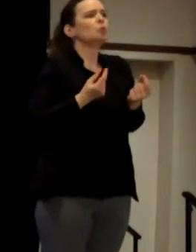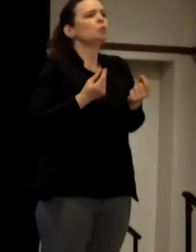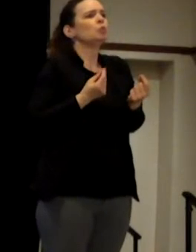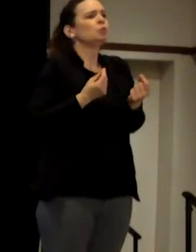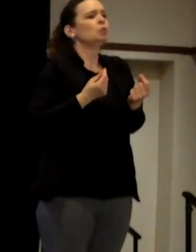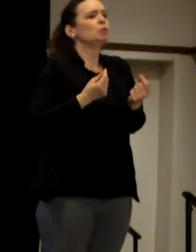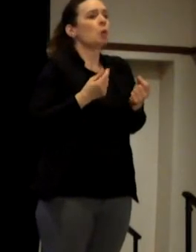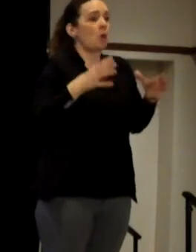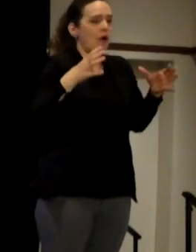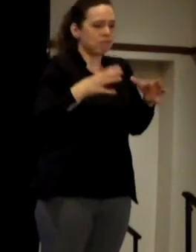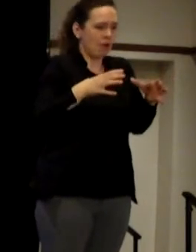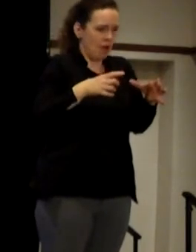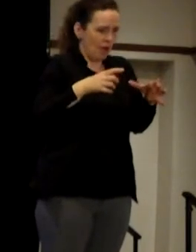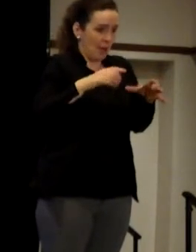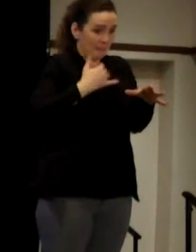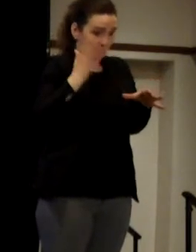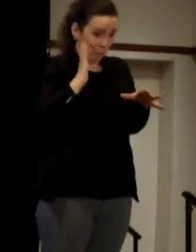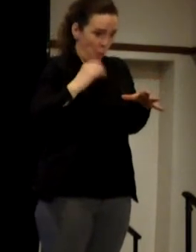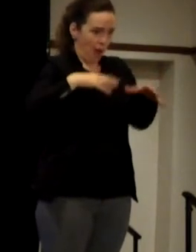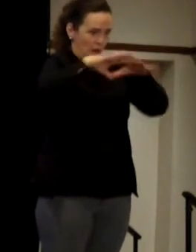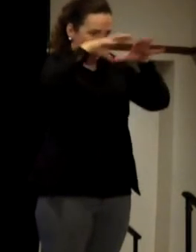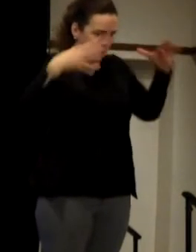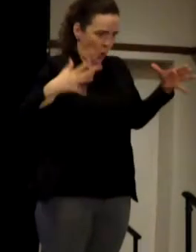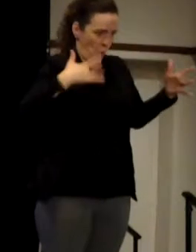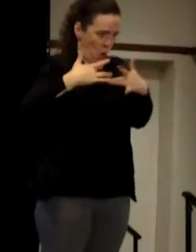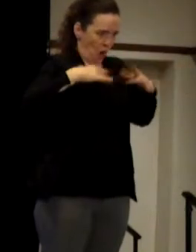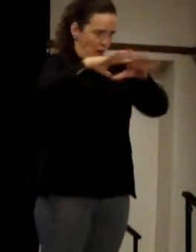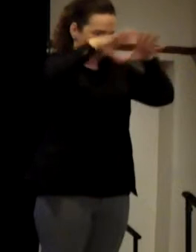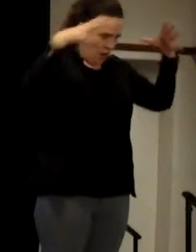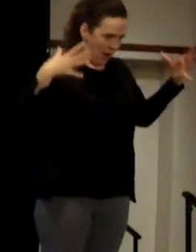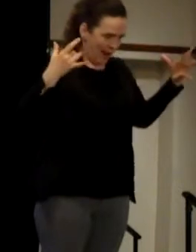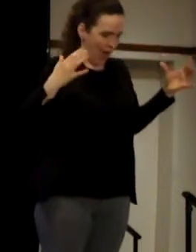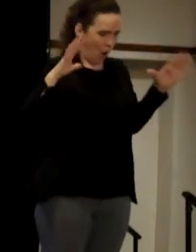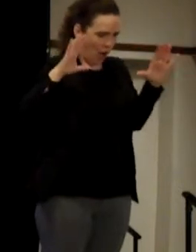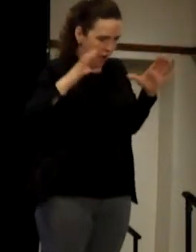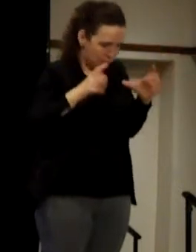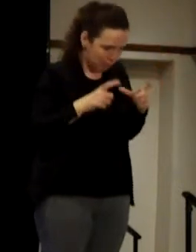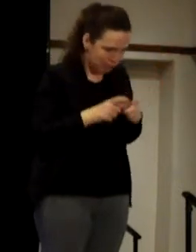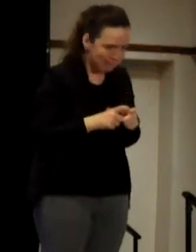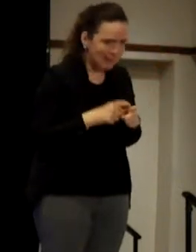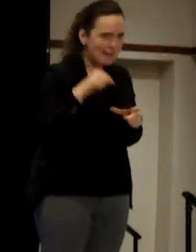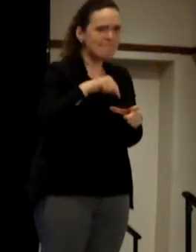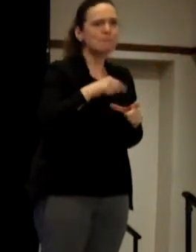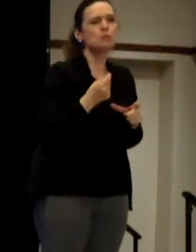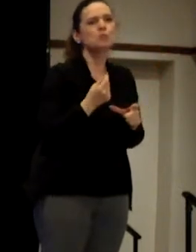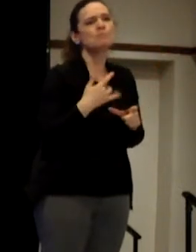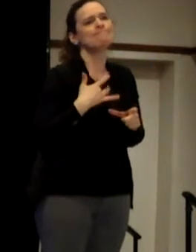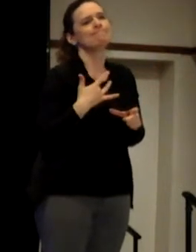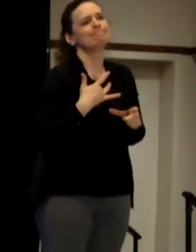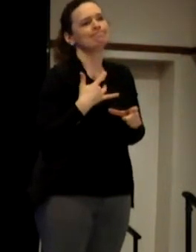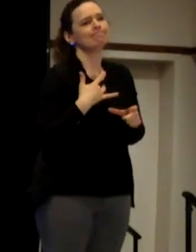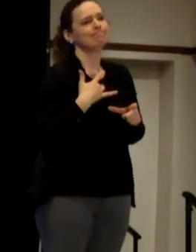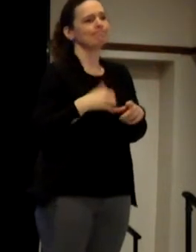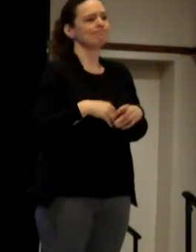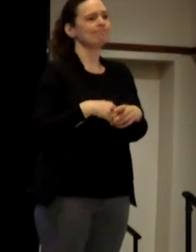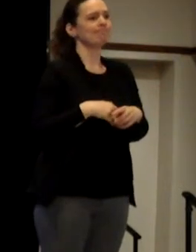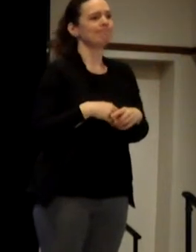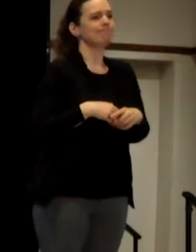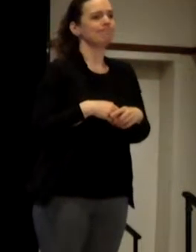an equitable way. And so I think that's kind of where we find ourselves now with all these rules. We are at a sustained low transmission